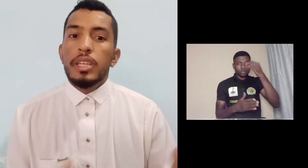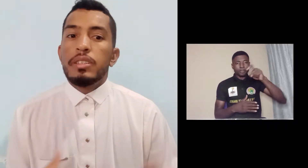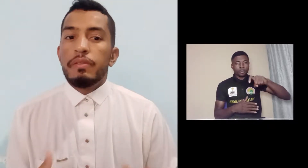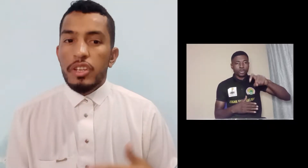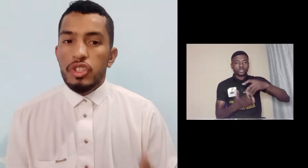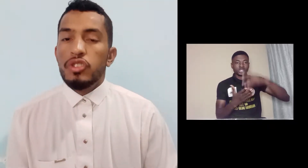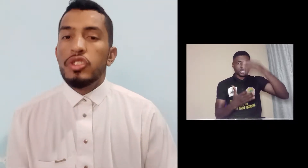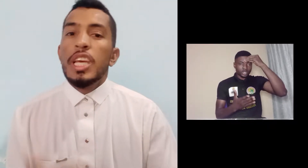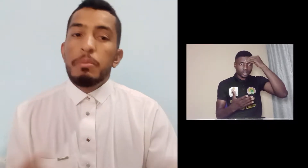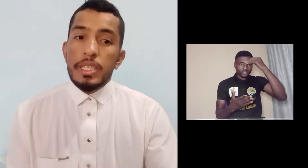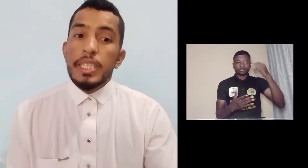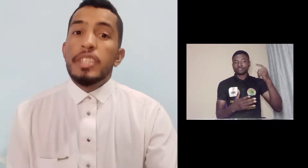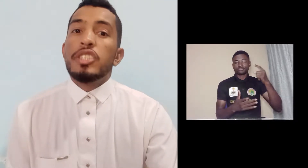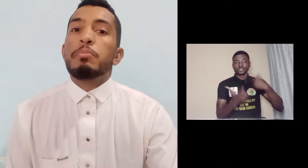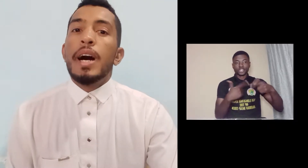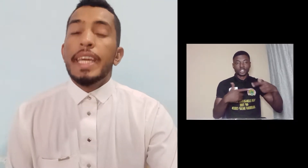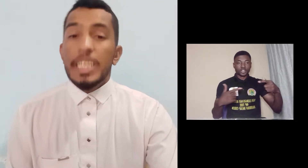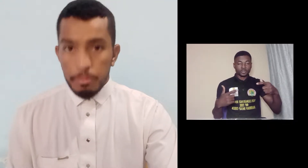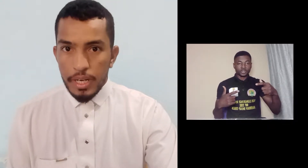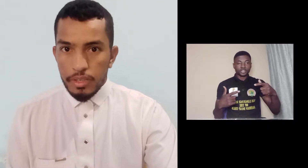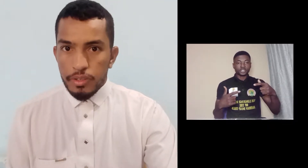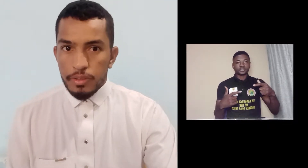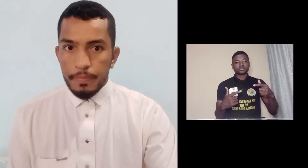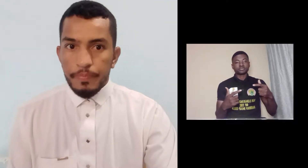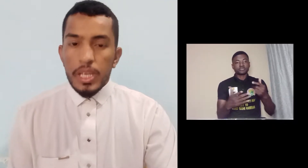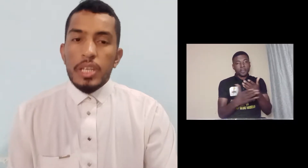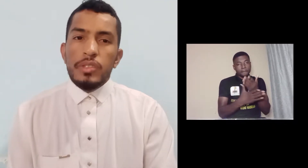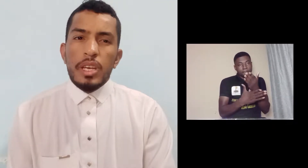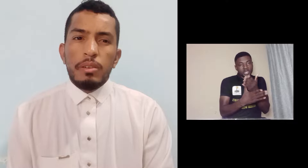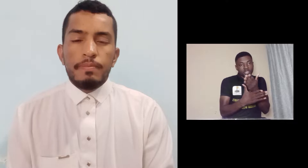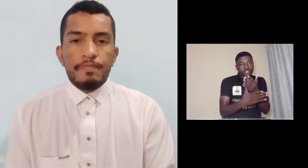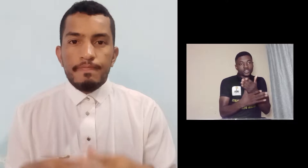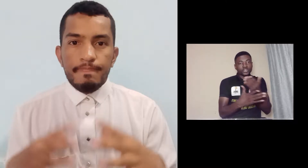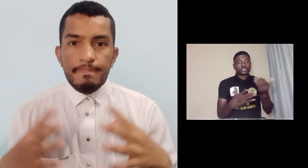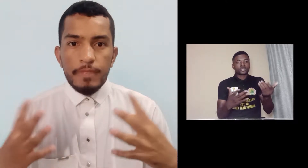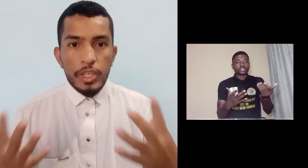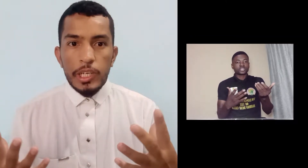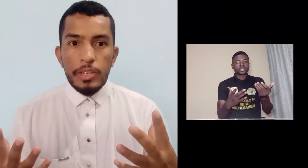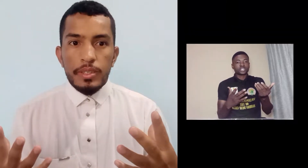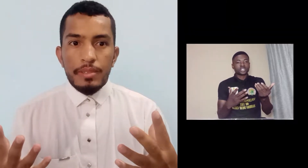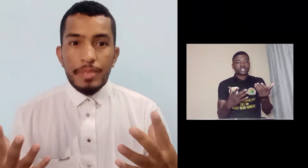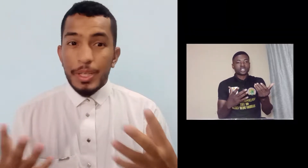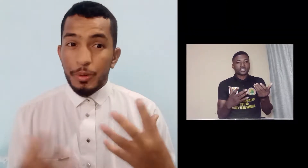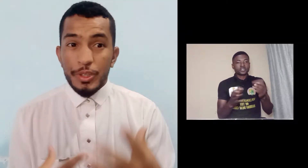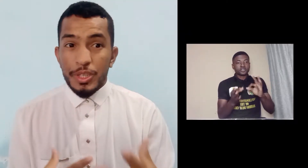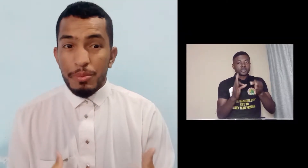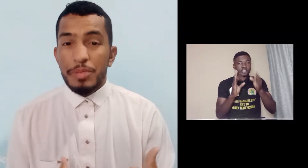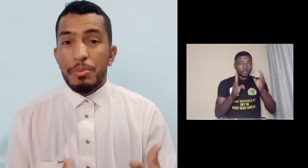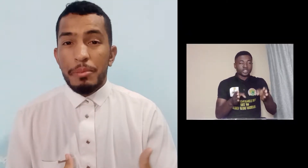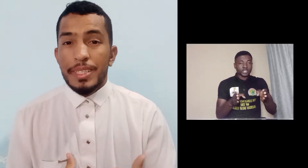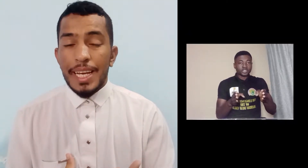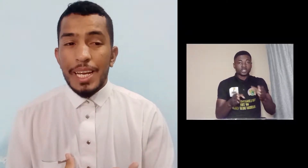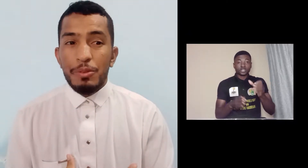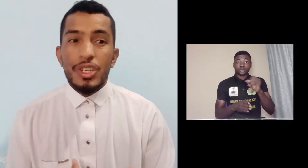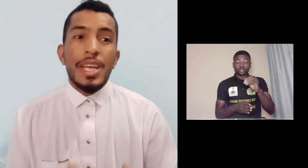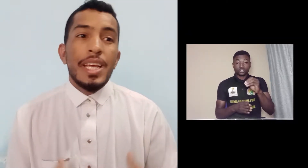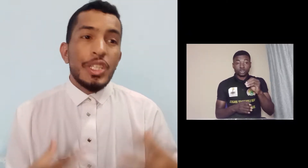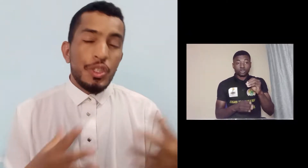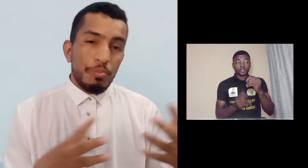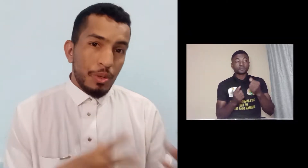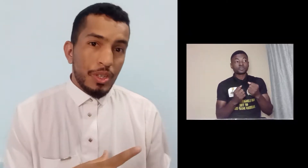in interventions mediated by interpreters. So, to conclude, ignoring someone's primary sign